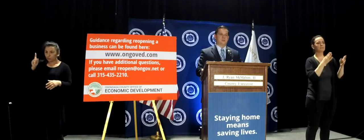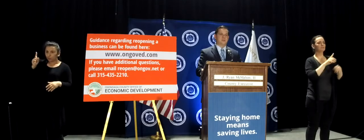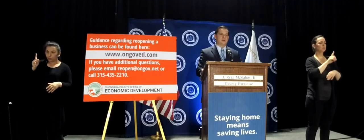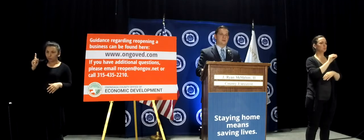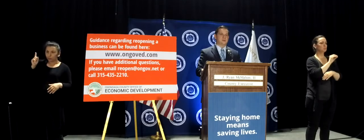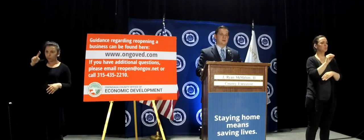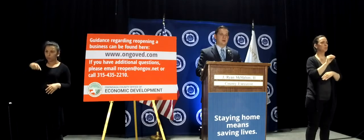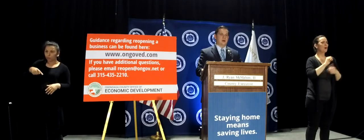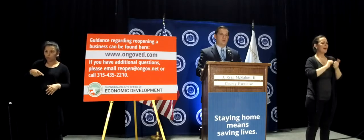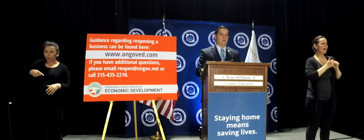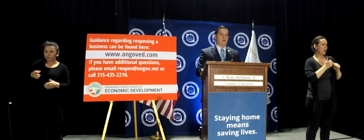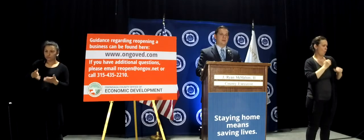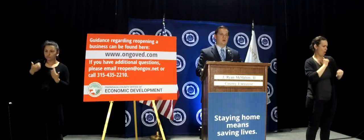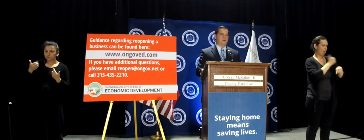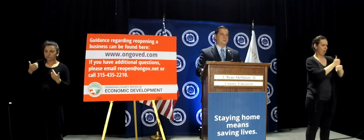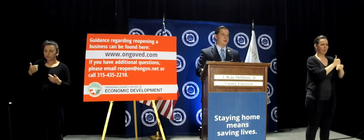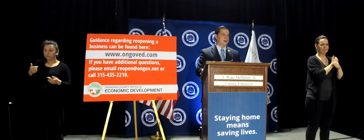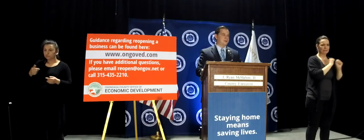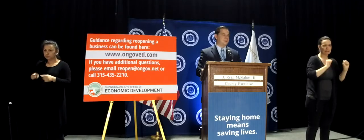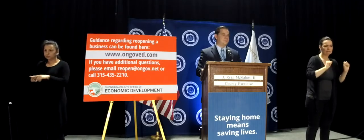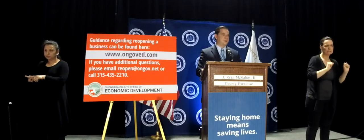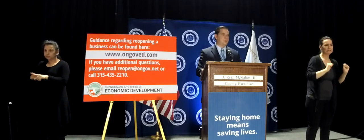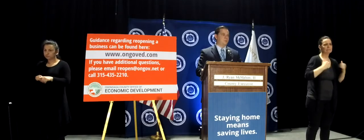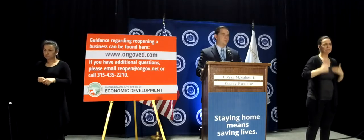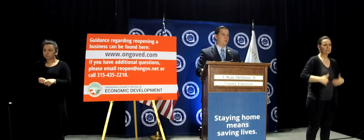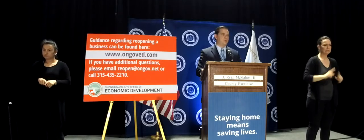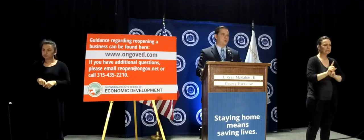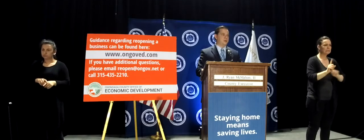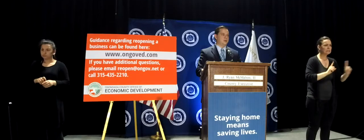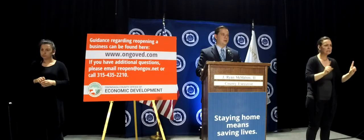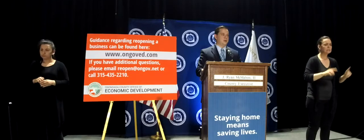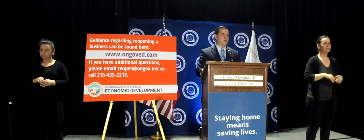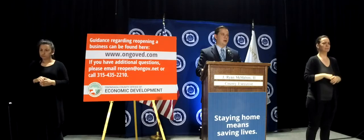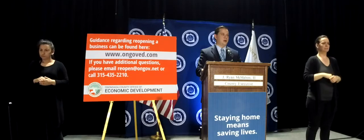give details on what curbside pickup will